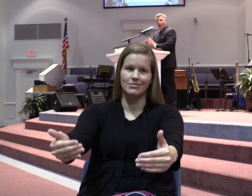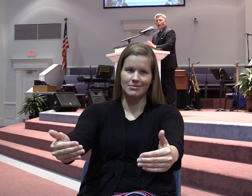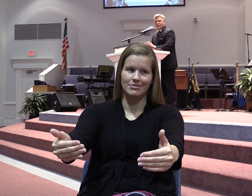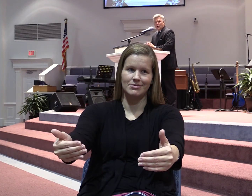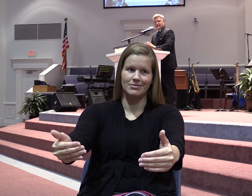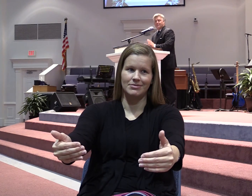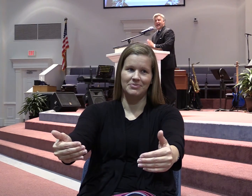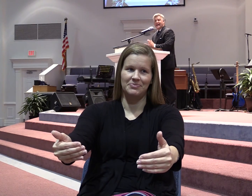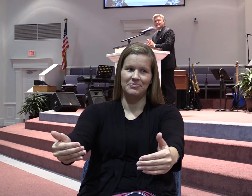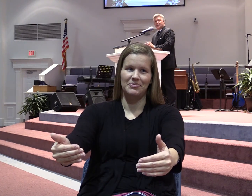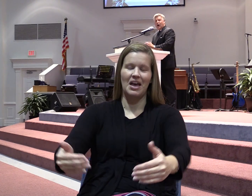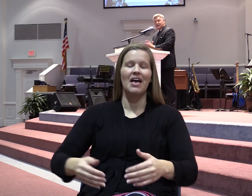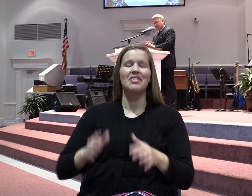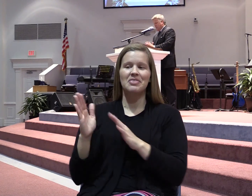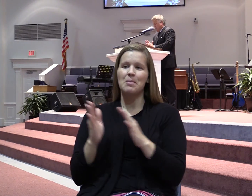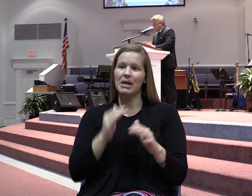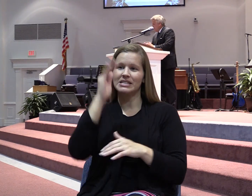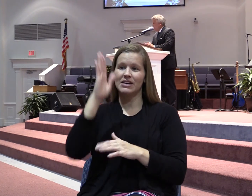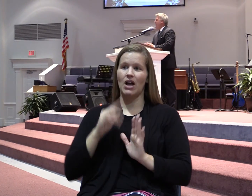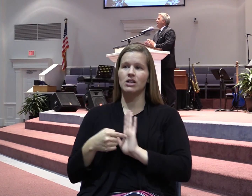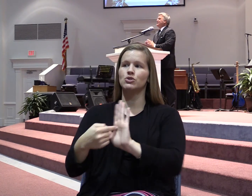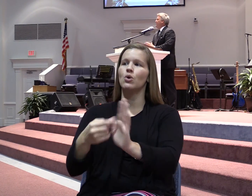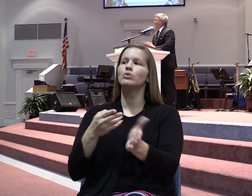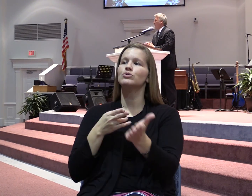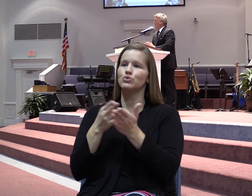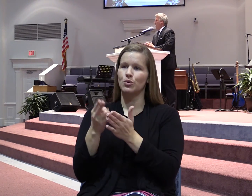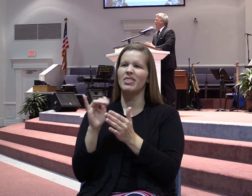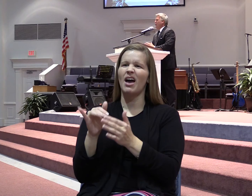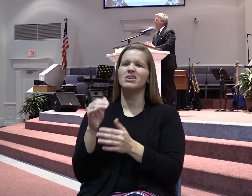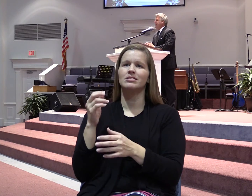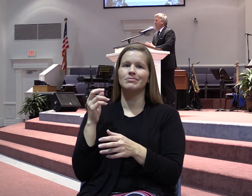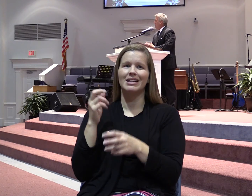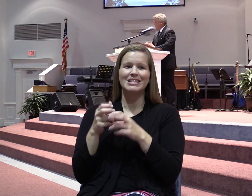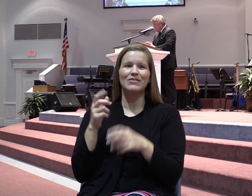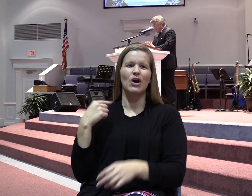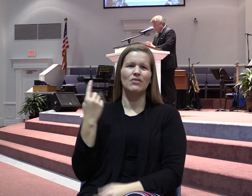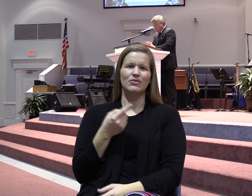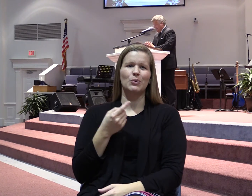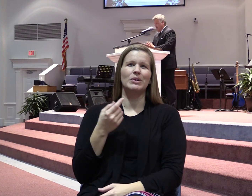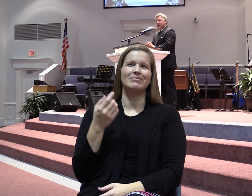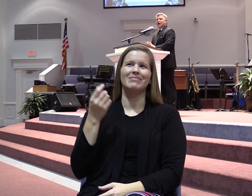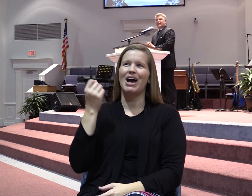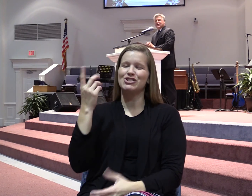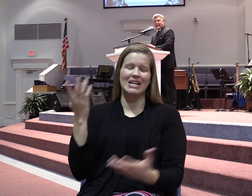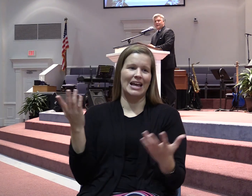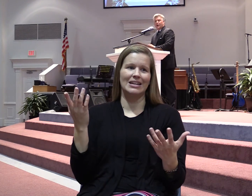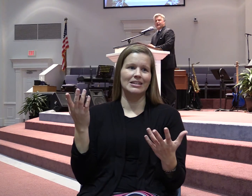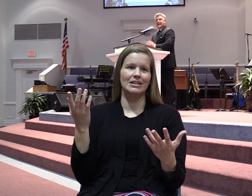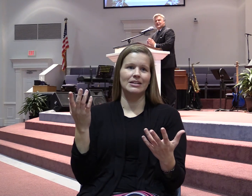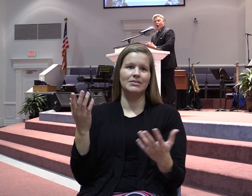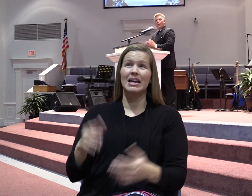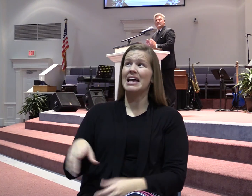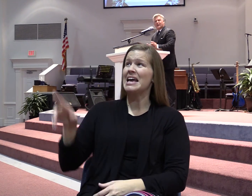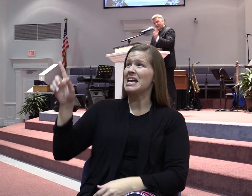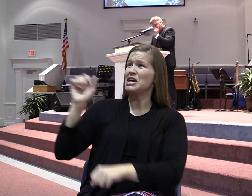The alternative plans of God display a truth that's difficult for our human intelligence to conceive. God's second work